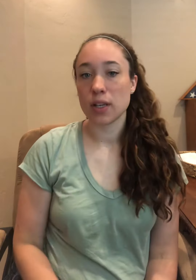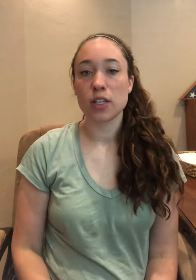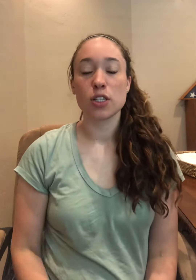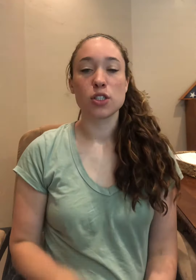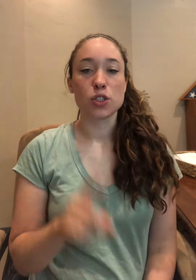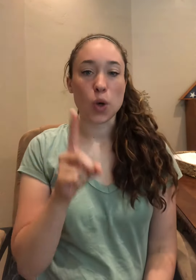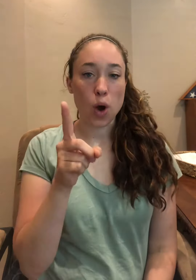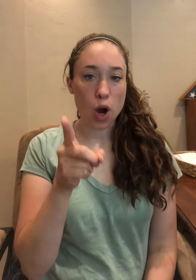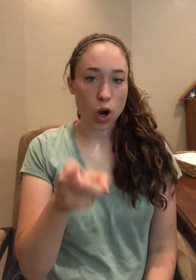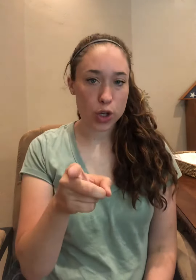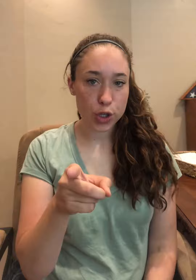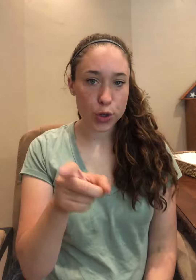So are you